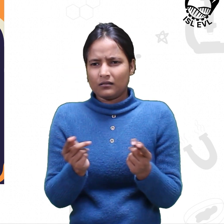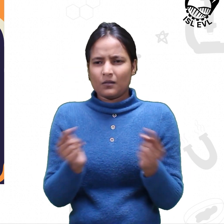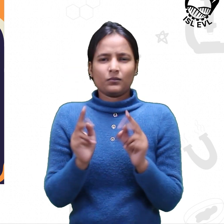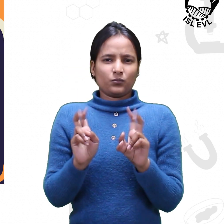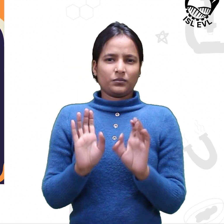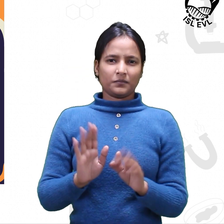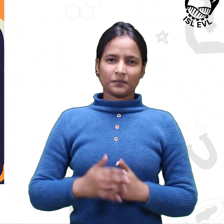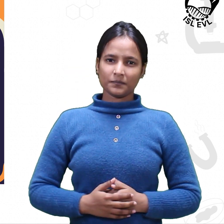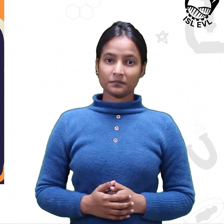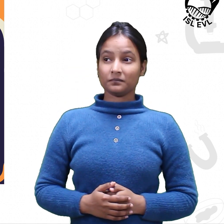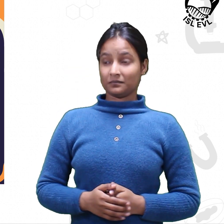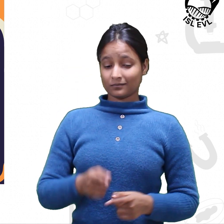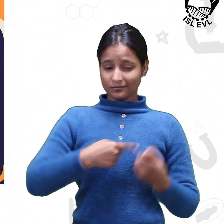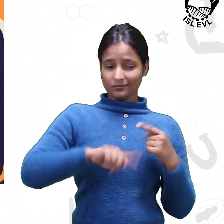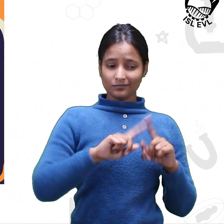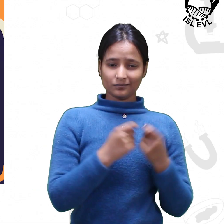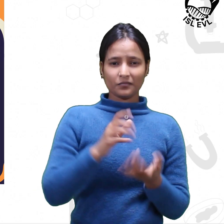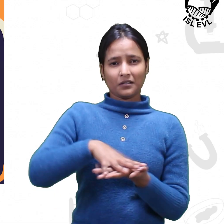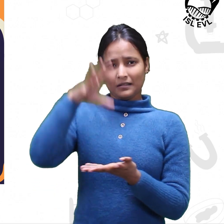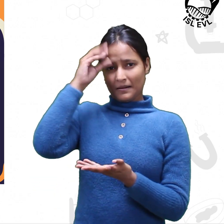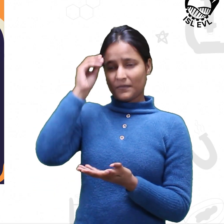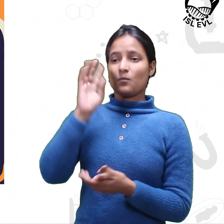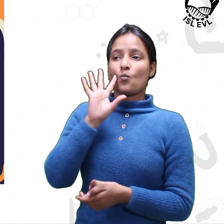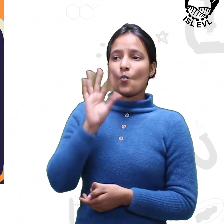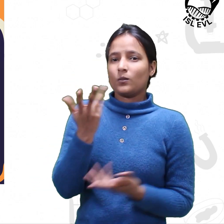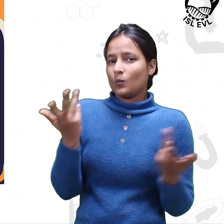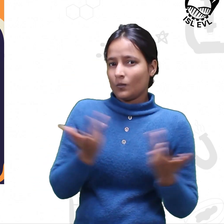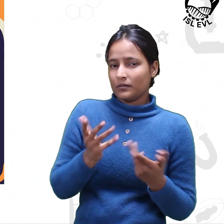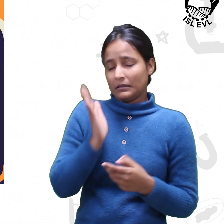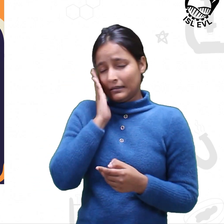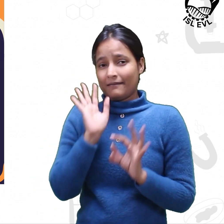As the curious group understood the importance of dreams and sleep,